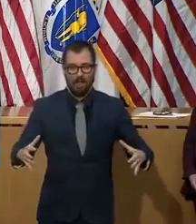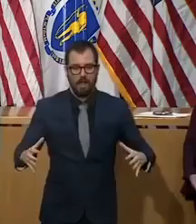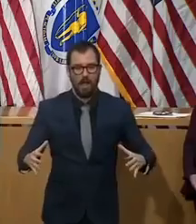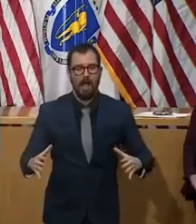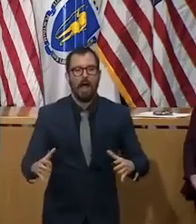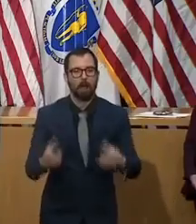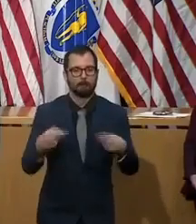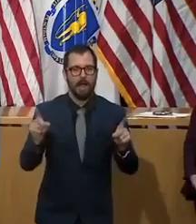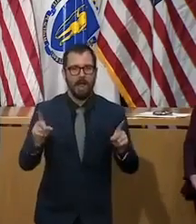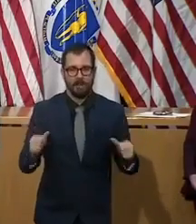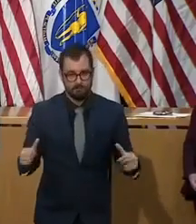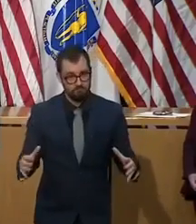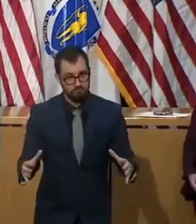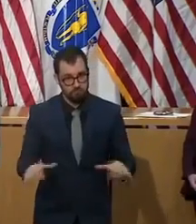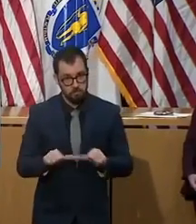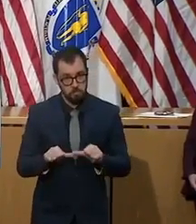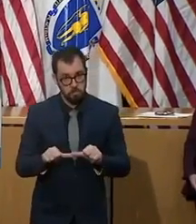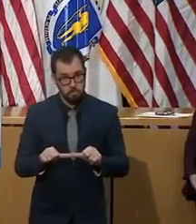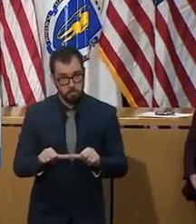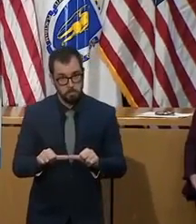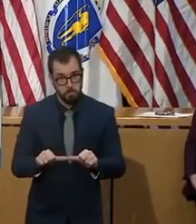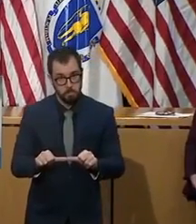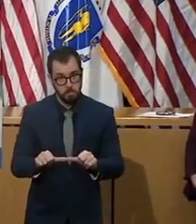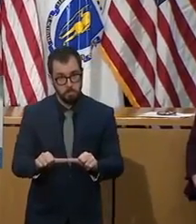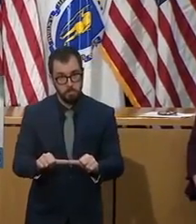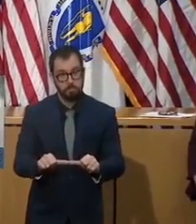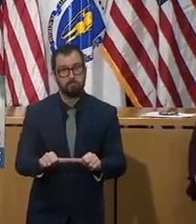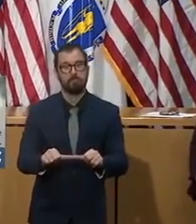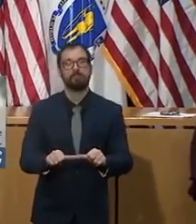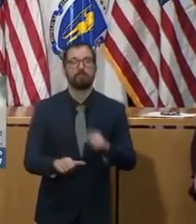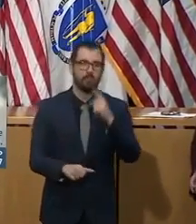move in a positive, negative direction, we haven't seen that